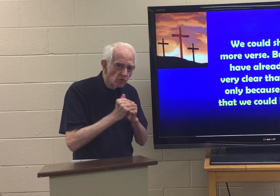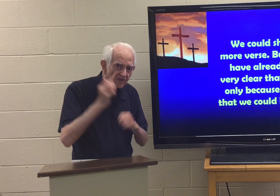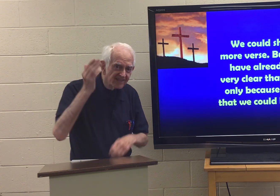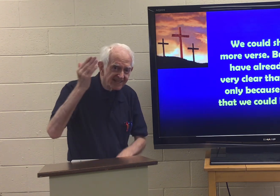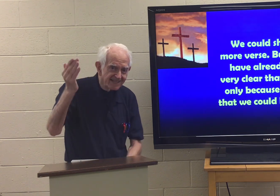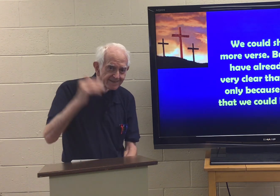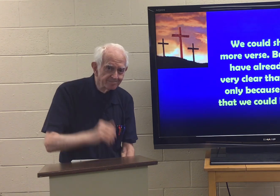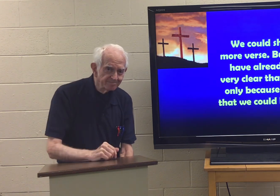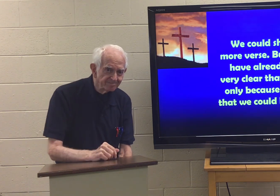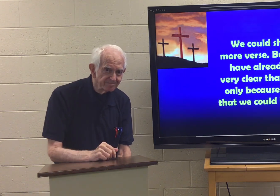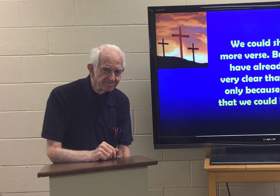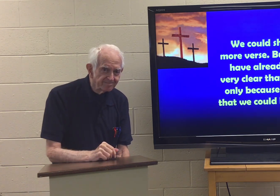with Him.